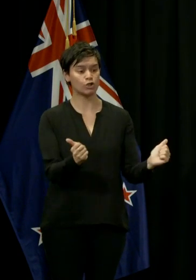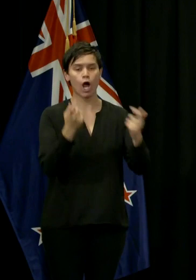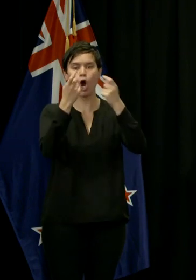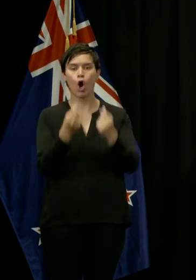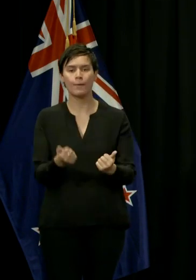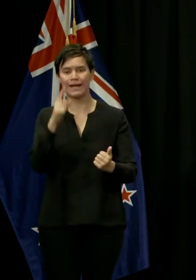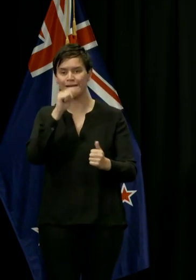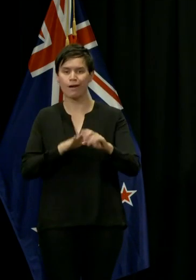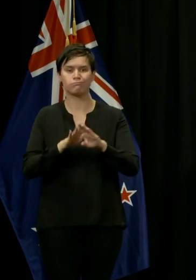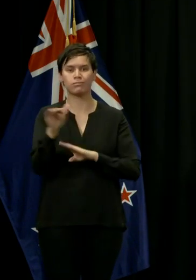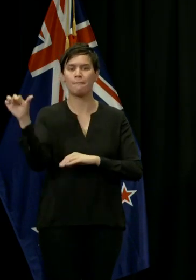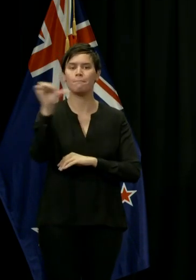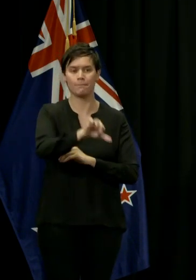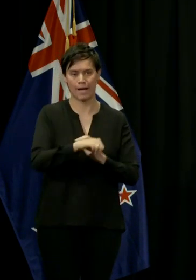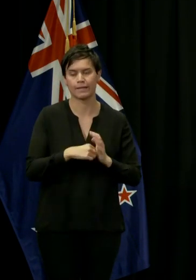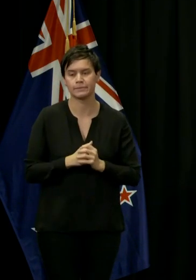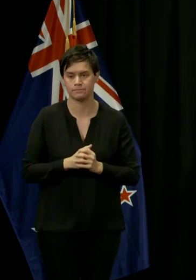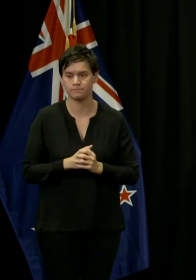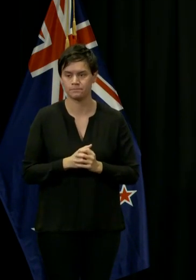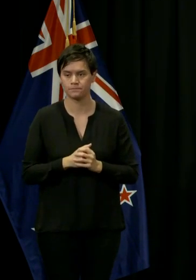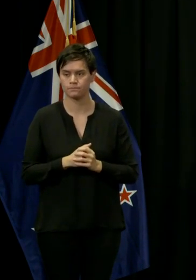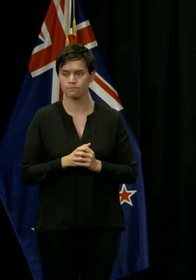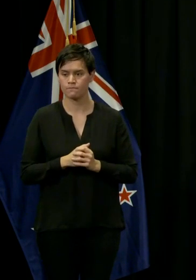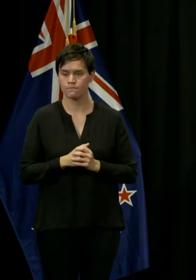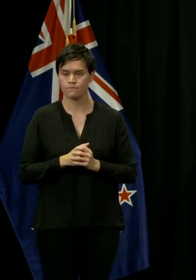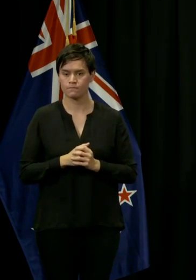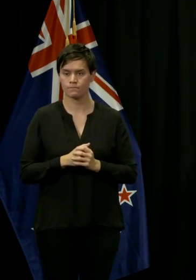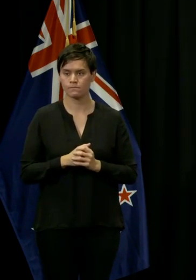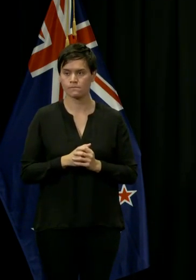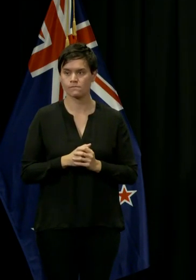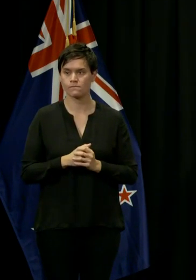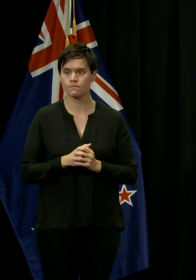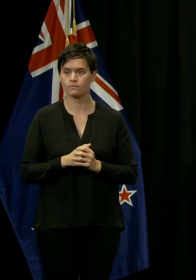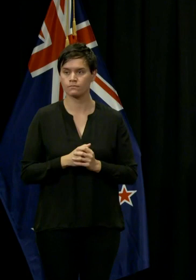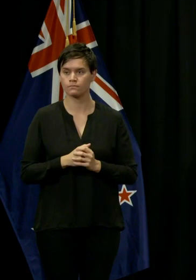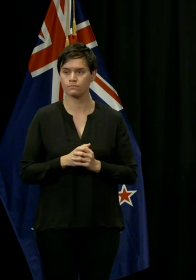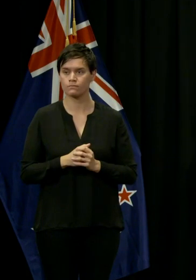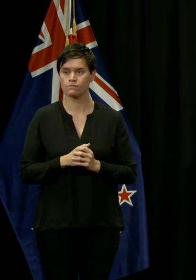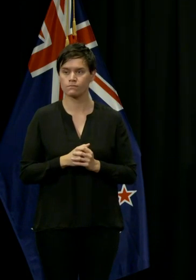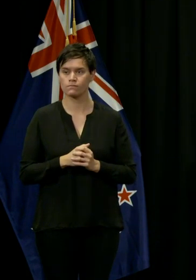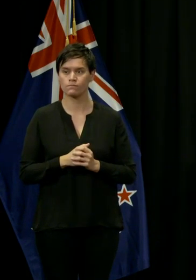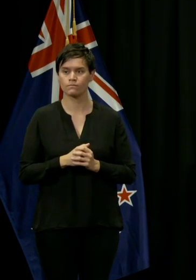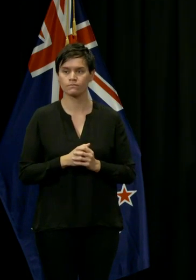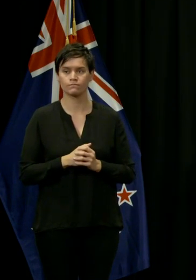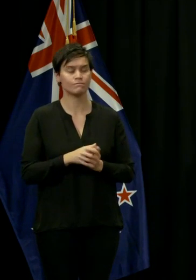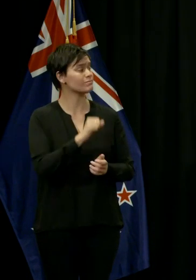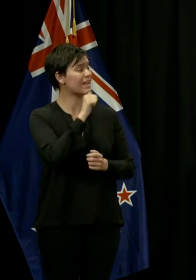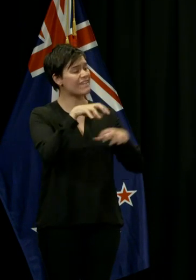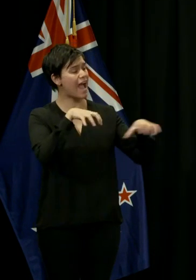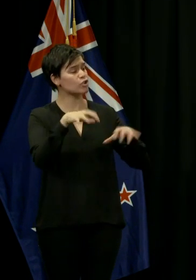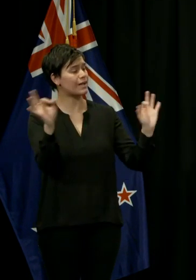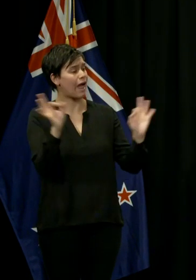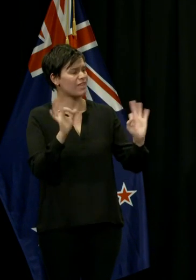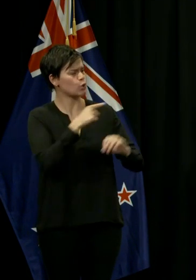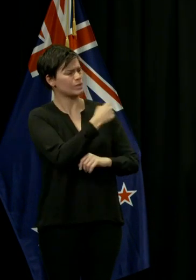well. I'll go to Jackson and then Hamish. Just on the modelling that shows that without these measures, tens of thousands of New Zealanders could die, who was that provided